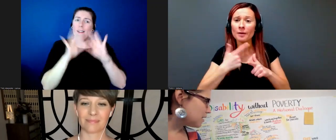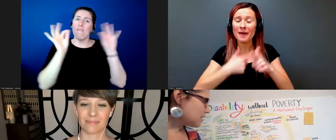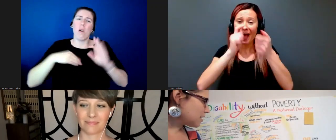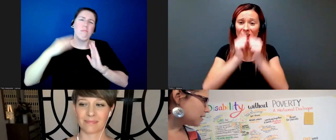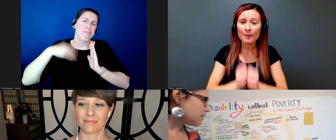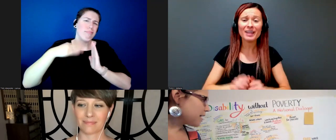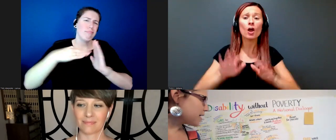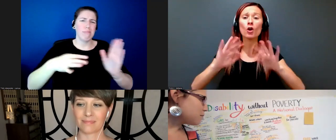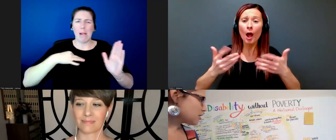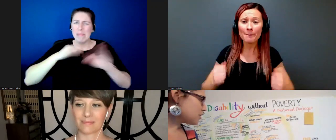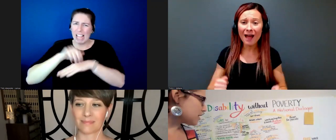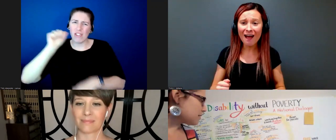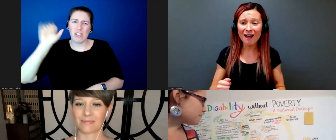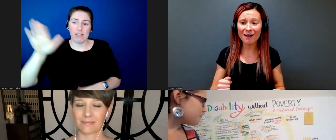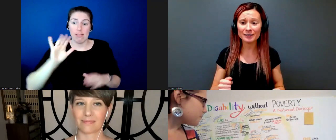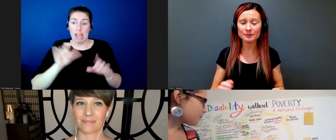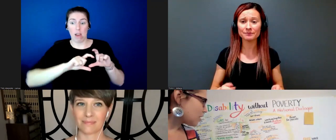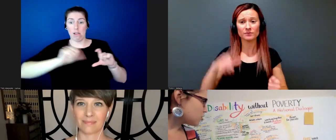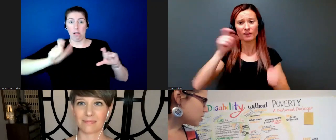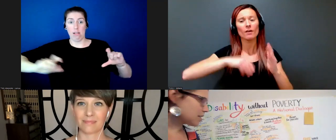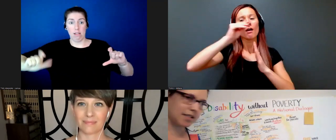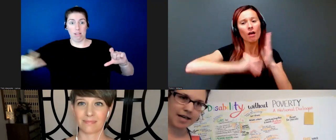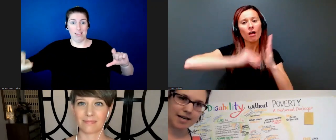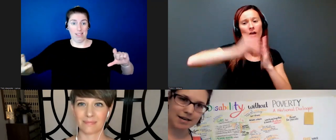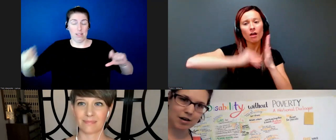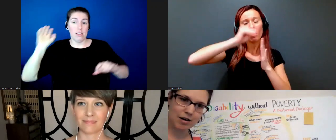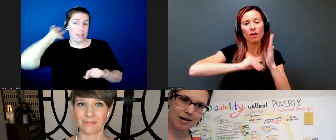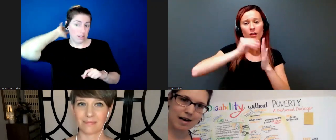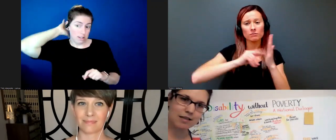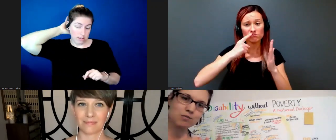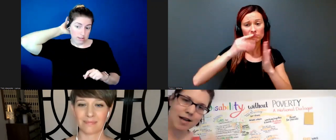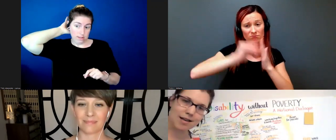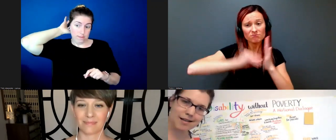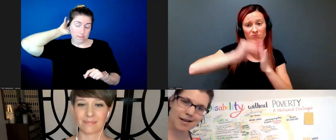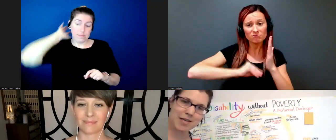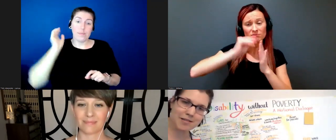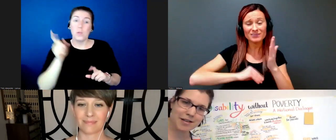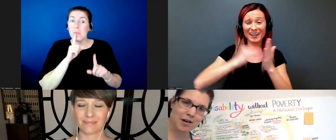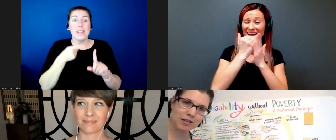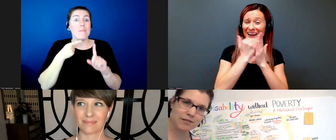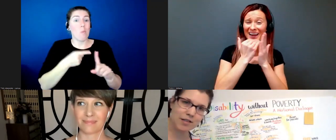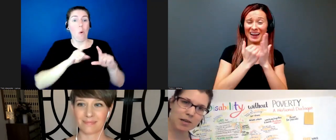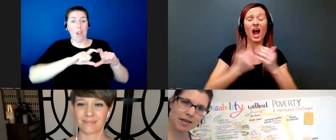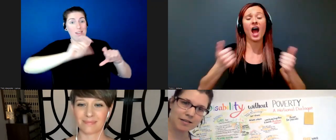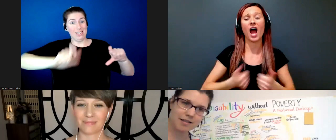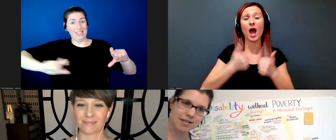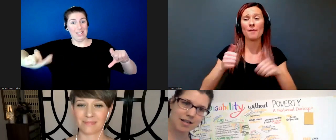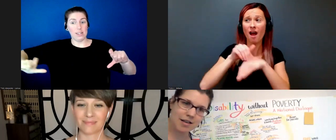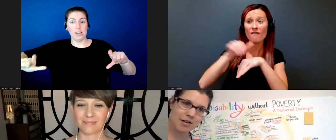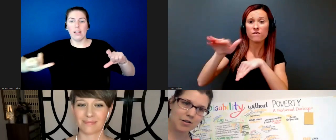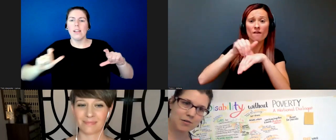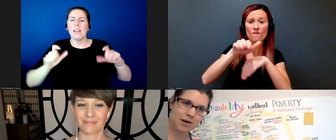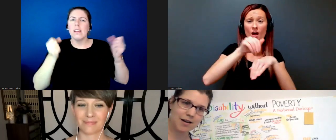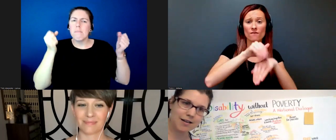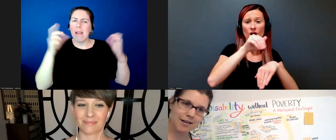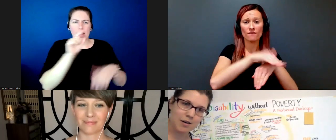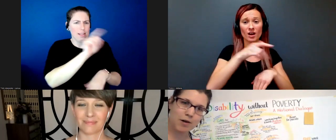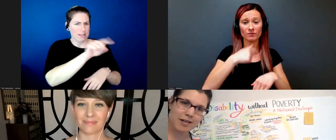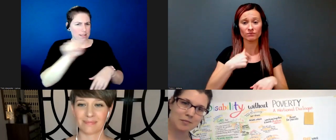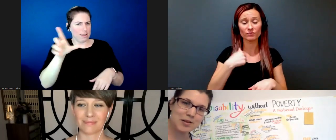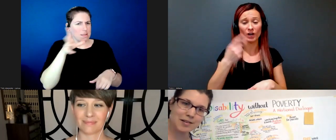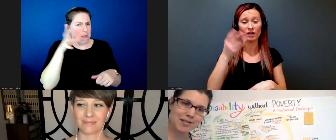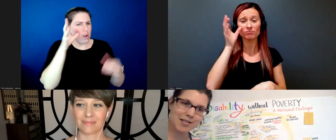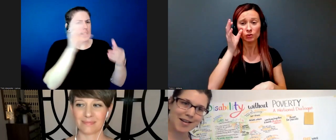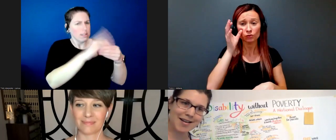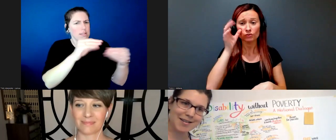so I lift that up just to say as well, I'm hearing all of these parents who are